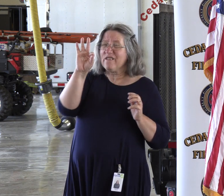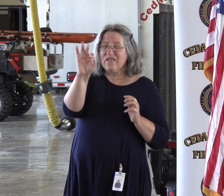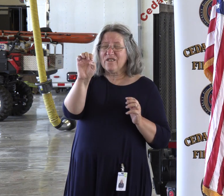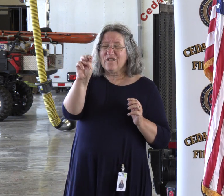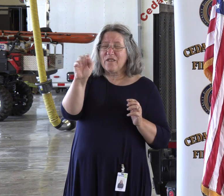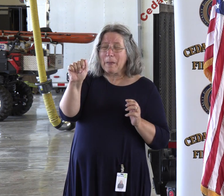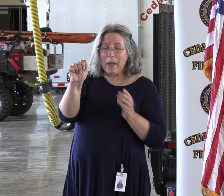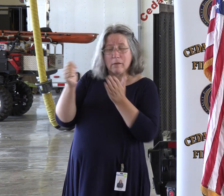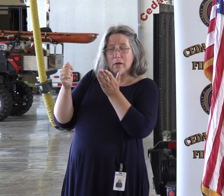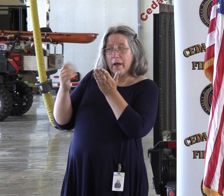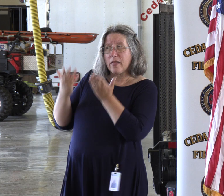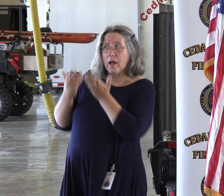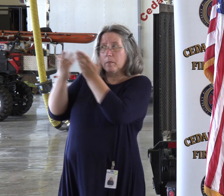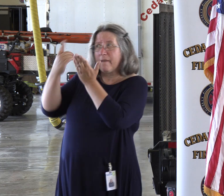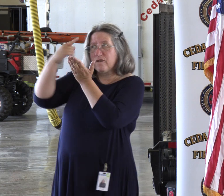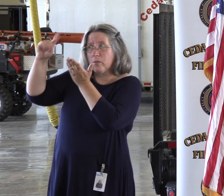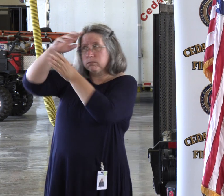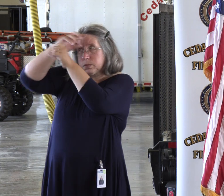assistance.